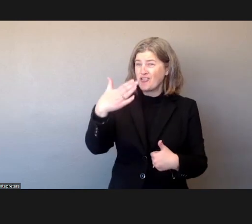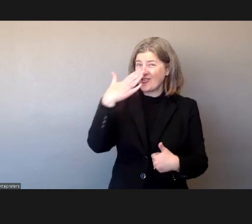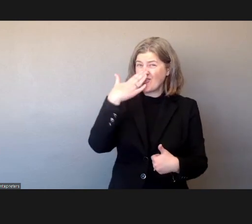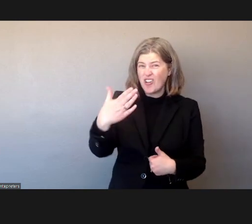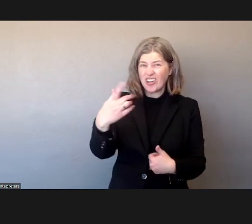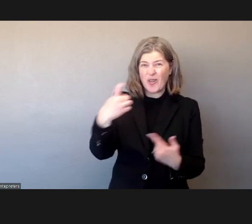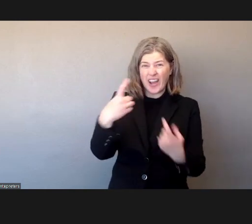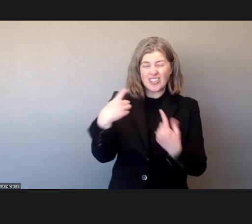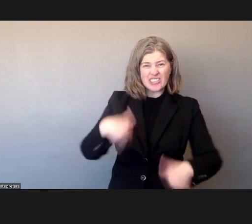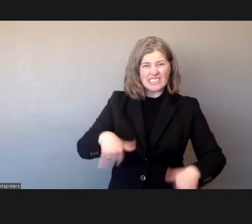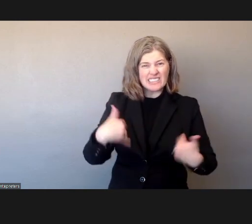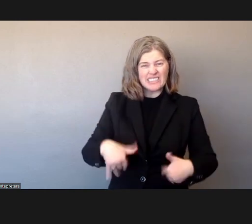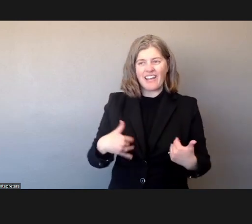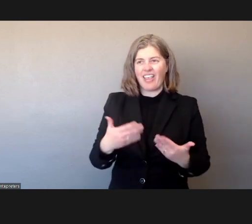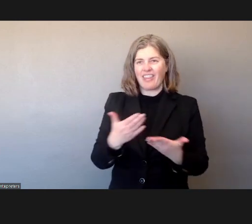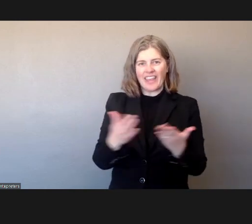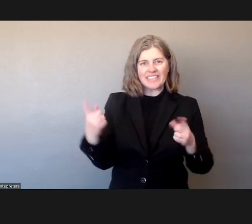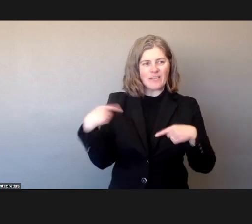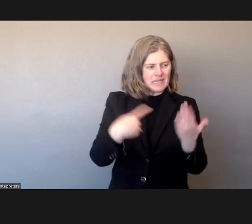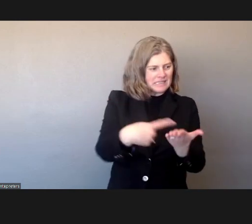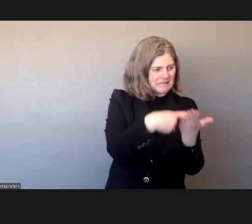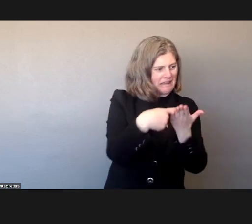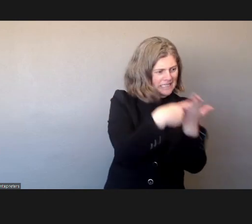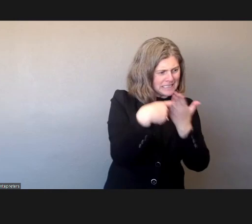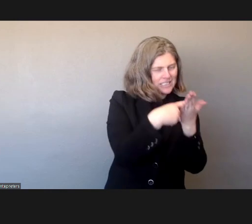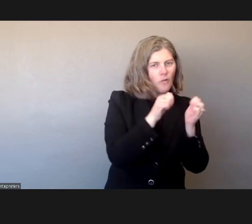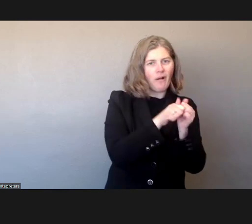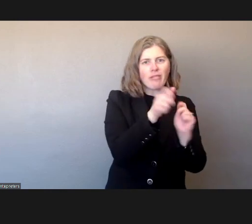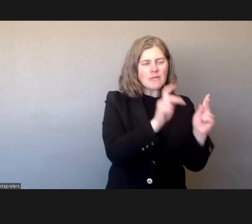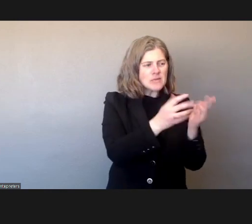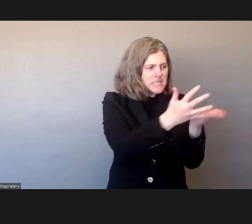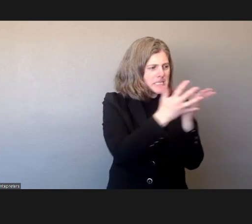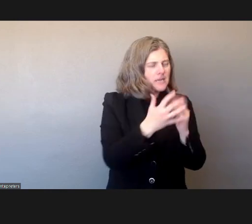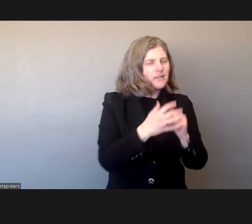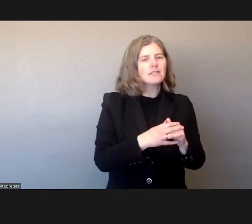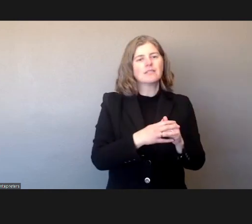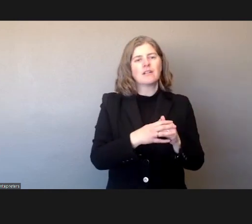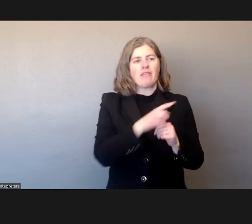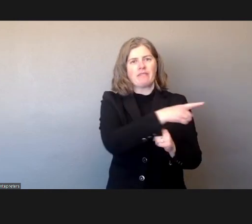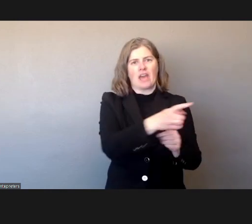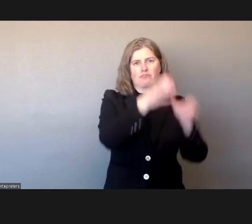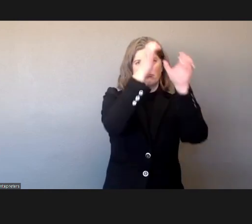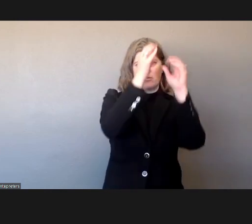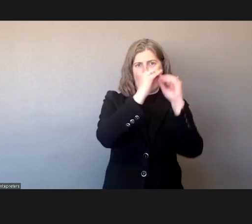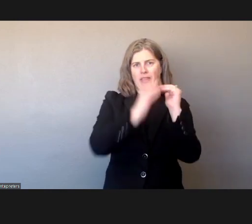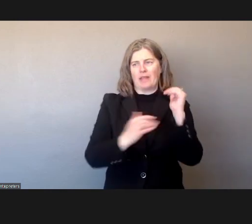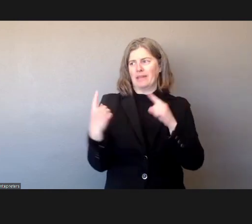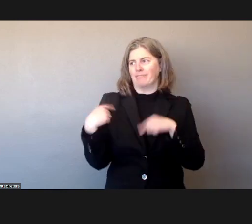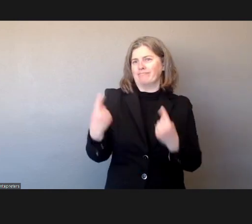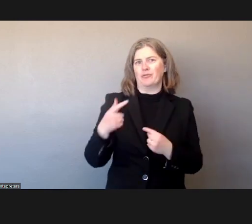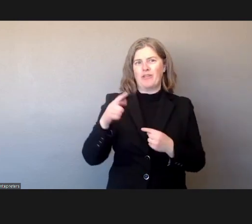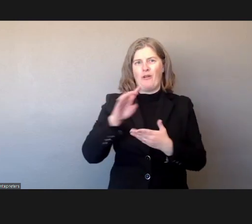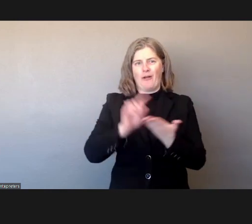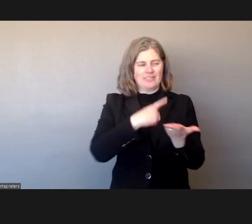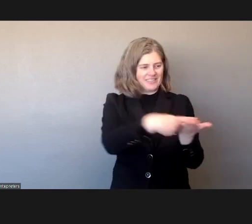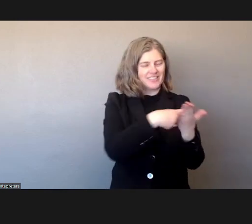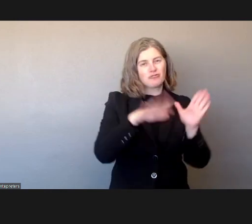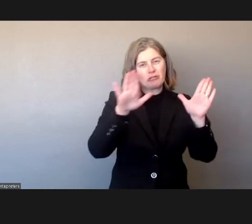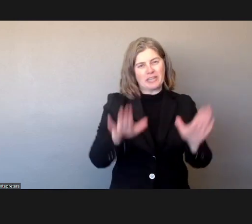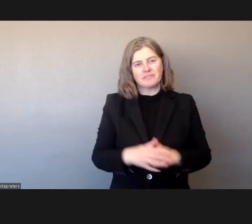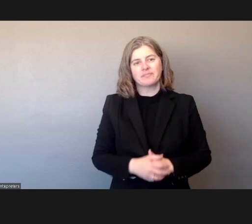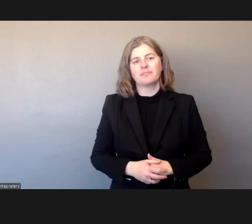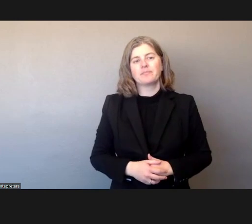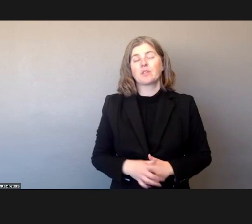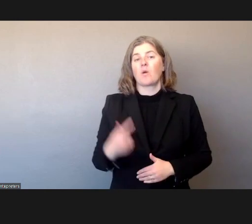great, and they're all things I've been in a discussion with other people about who know a lot more than I do in the past 24 hours. So this is just great.